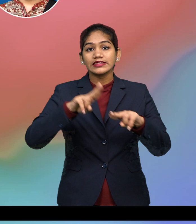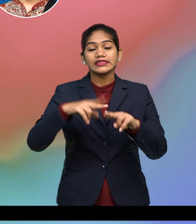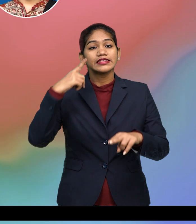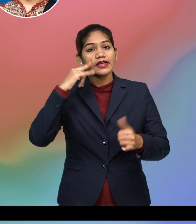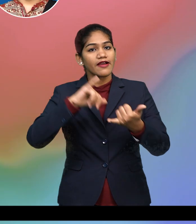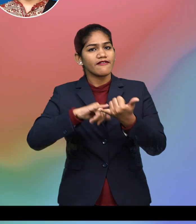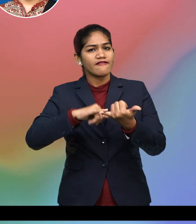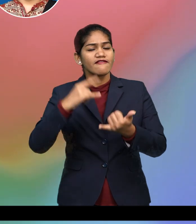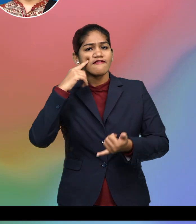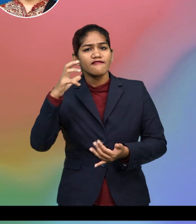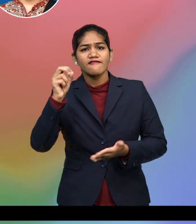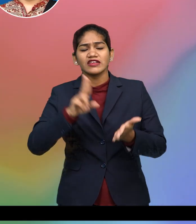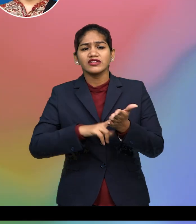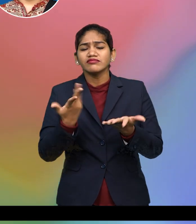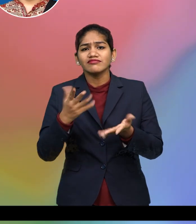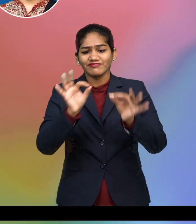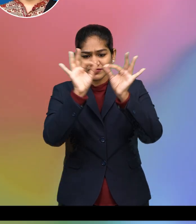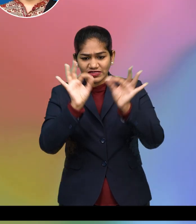fission,